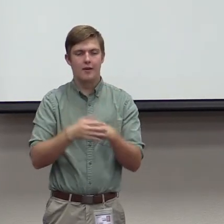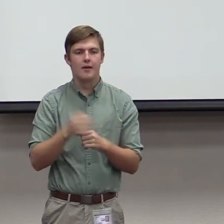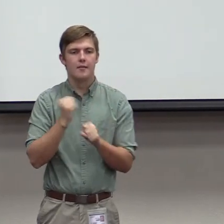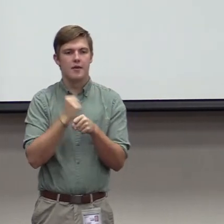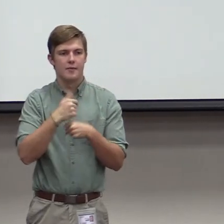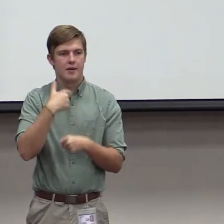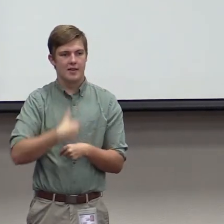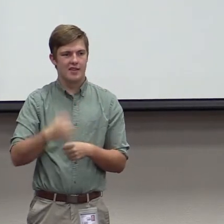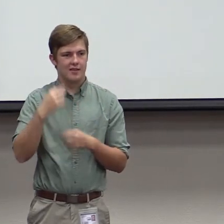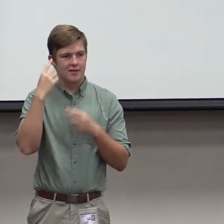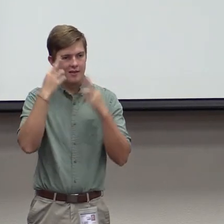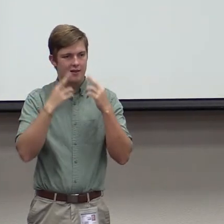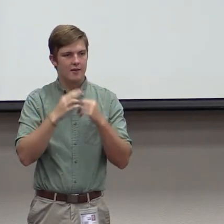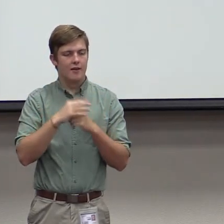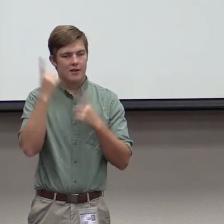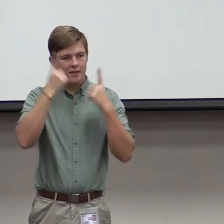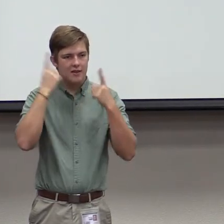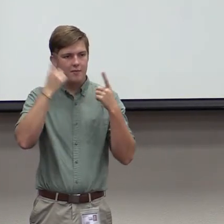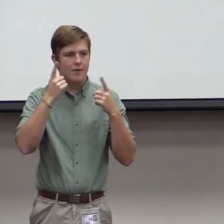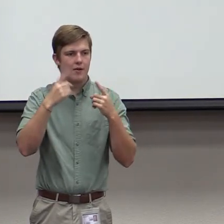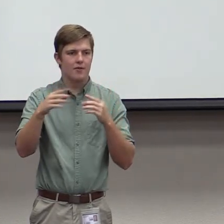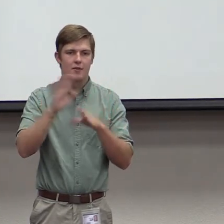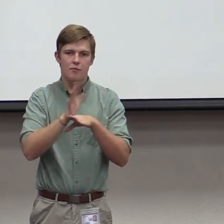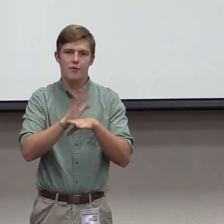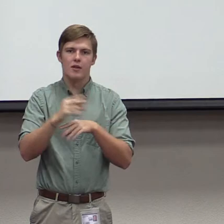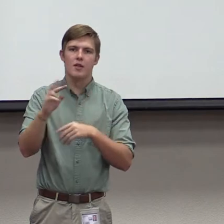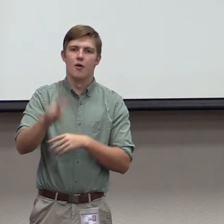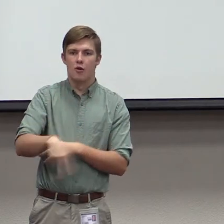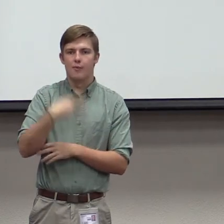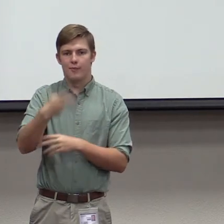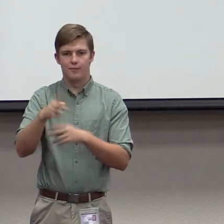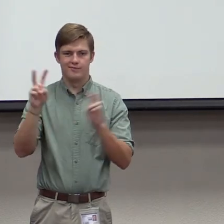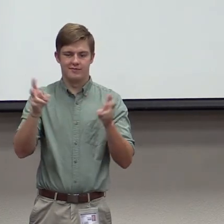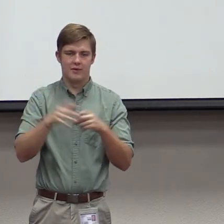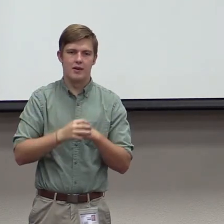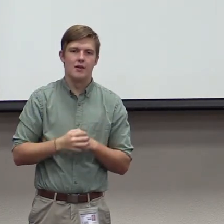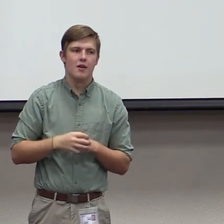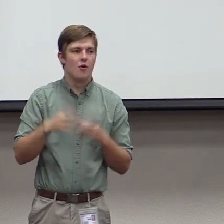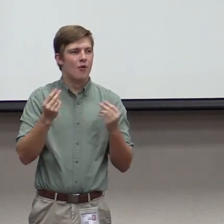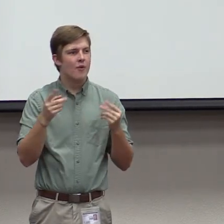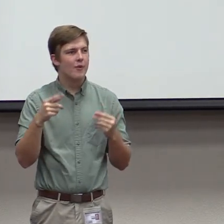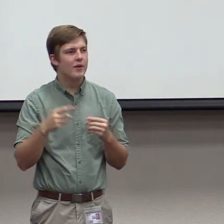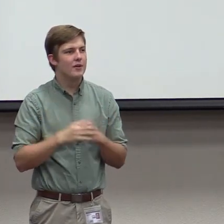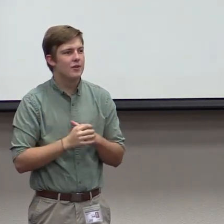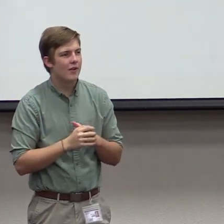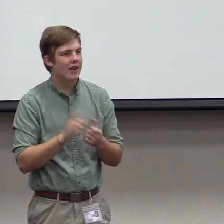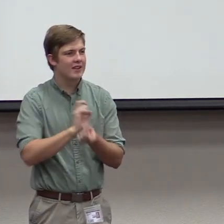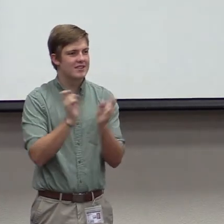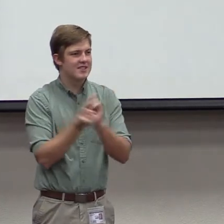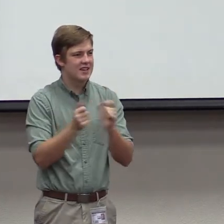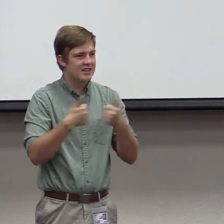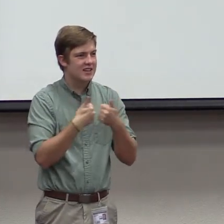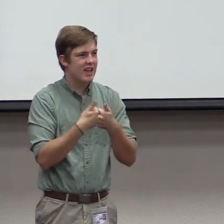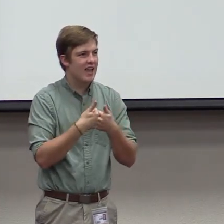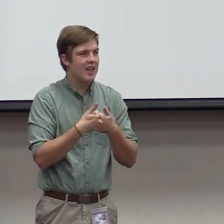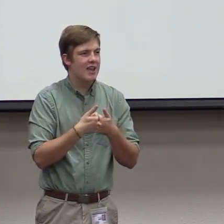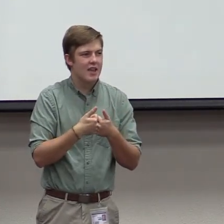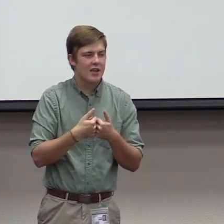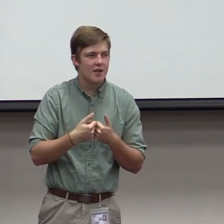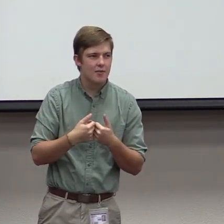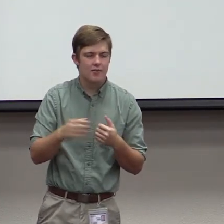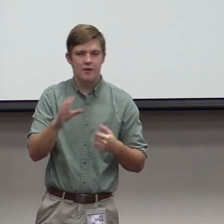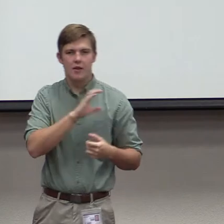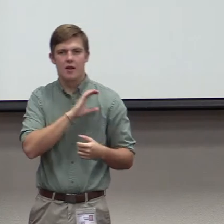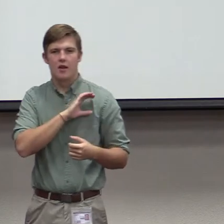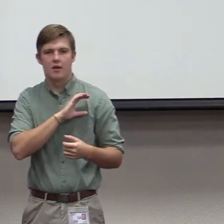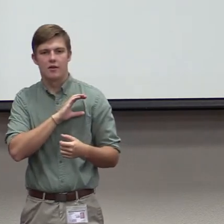The Replacements at halftime when they ask him, "What do we do to turn the game around?" And the coach taps on his chest and he says, "We need heart. We need